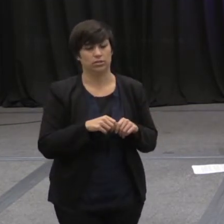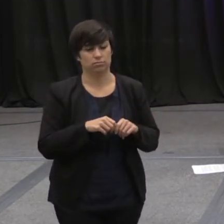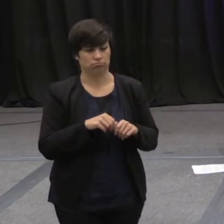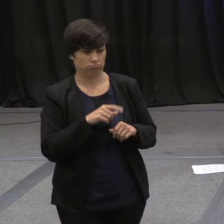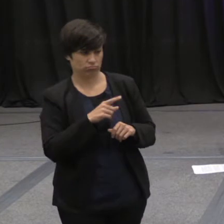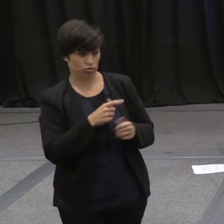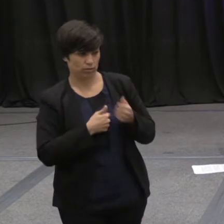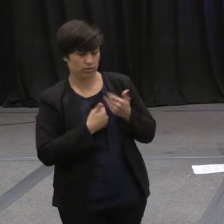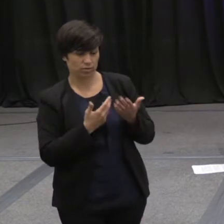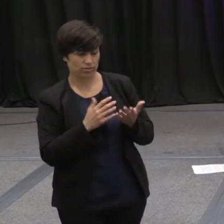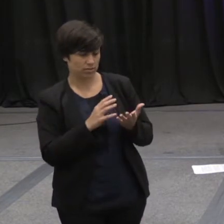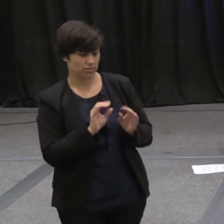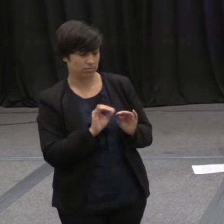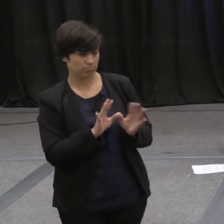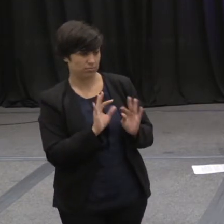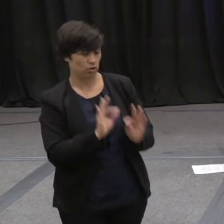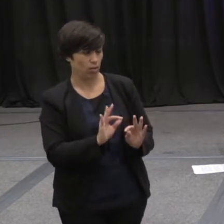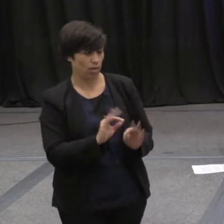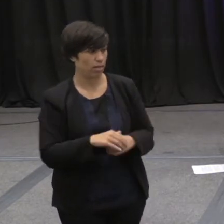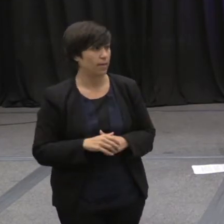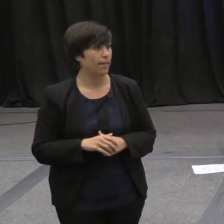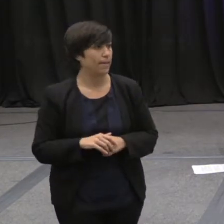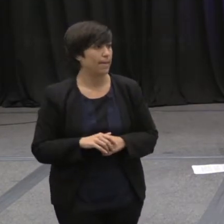you expressed this.